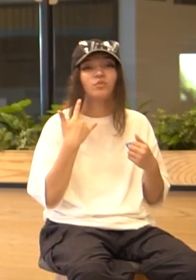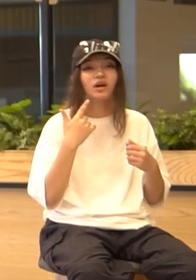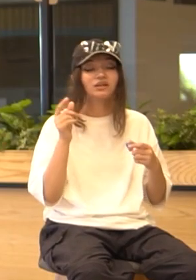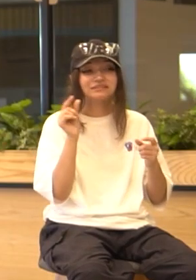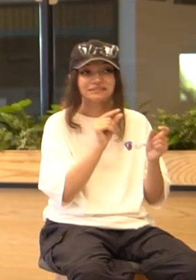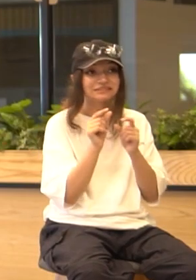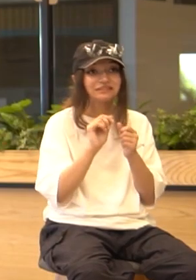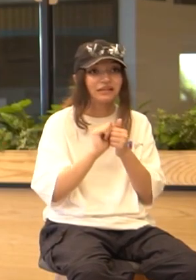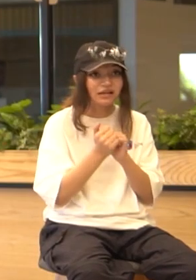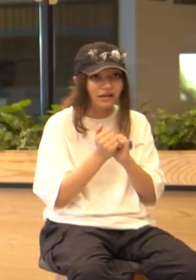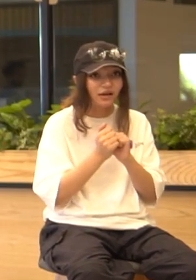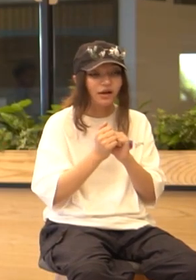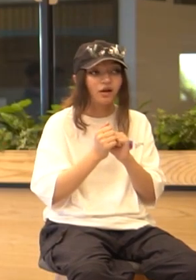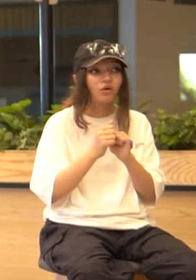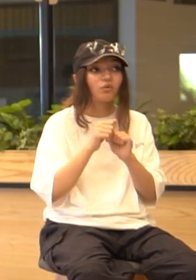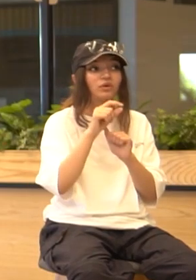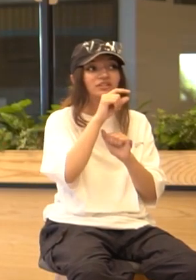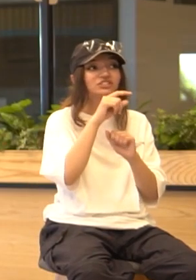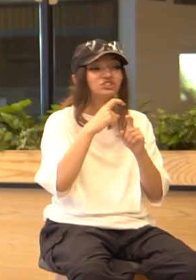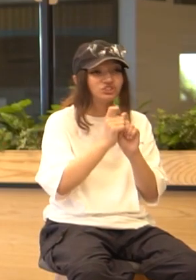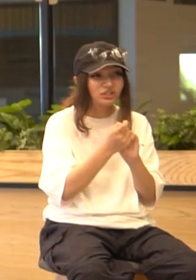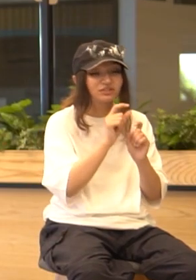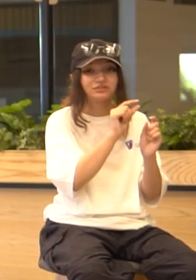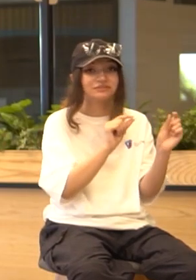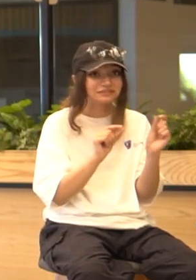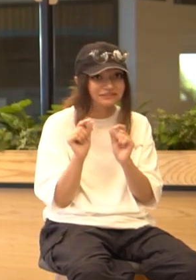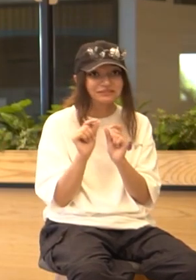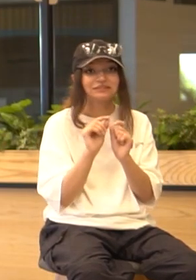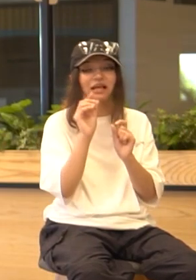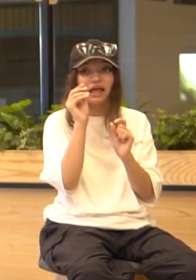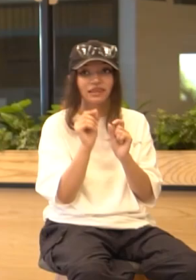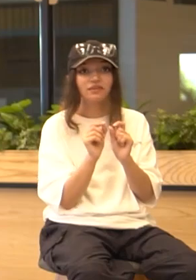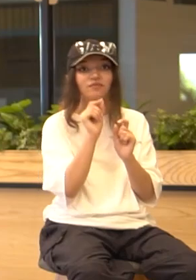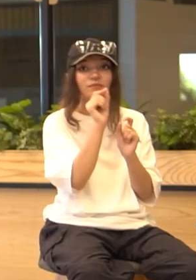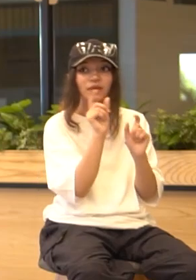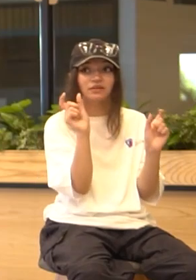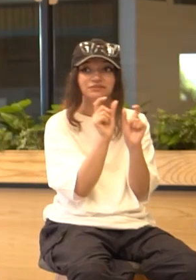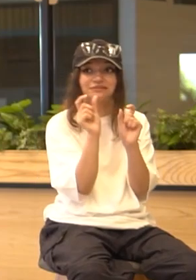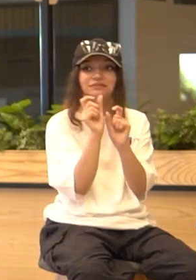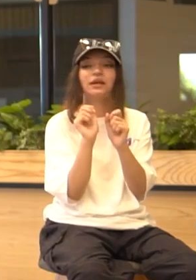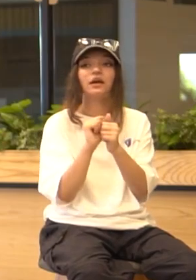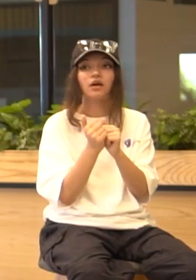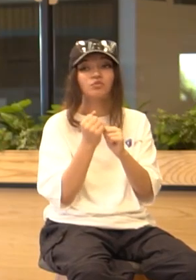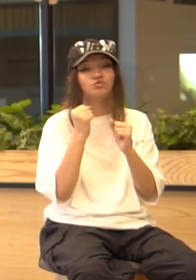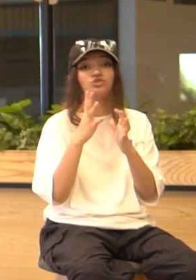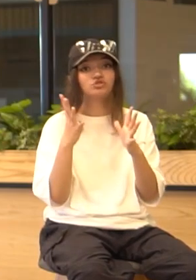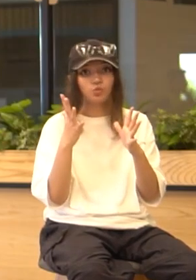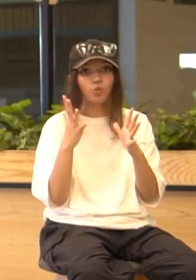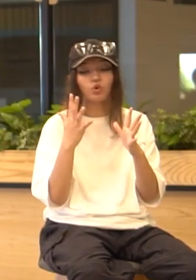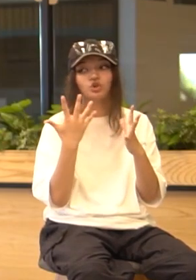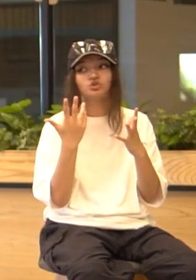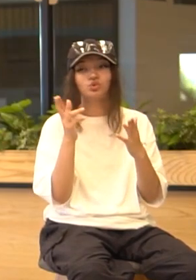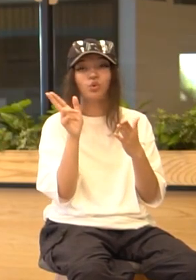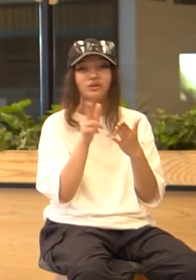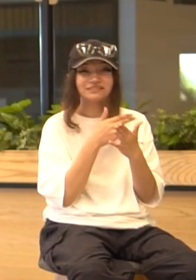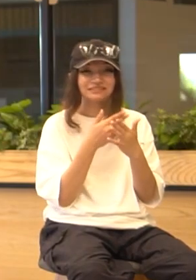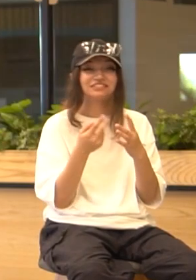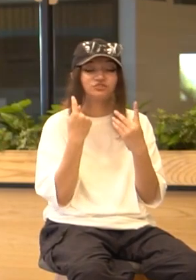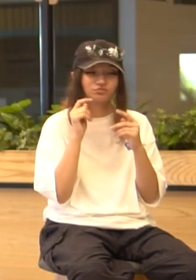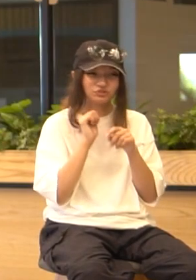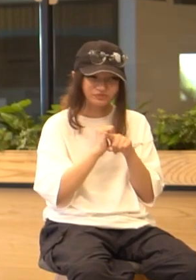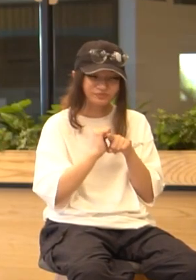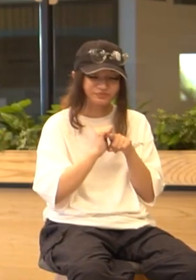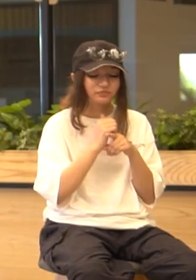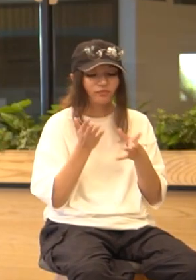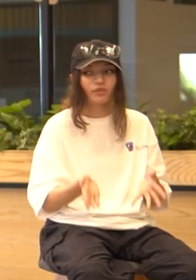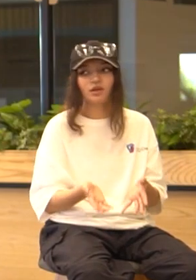and we have those variables available. Like it's almost like all the small glyphs that you need and the